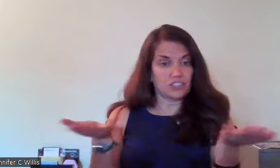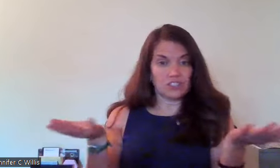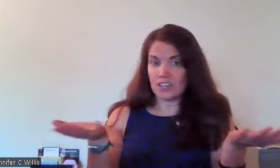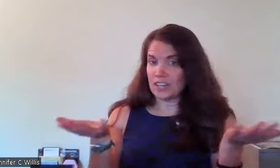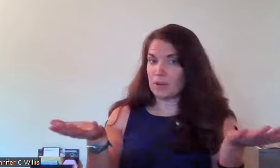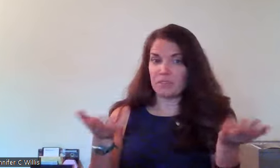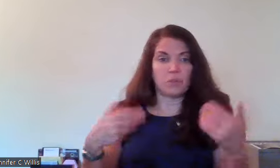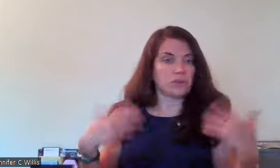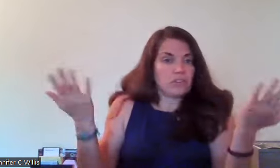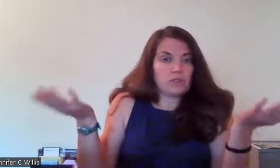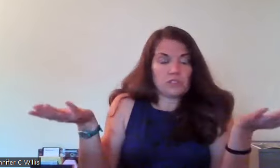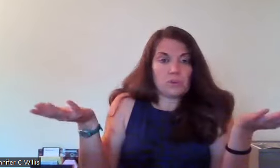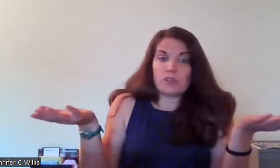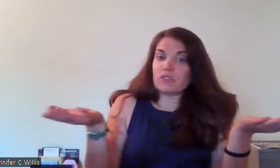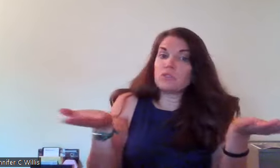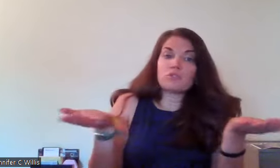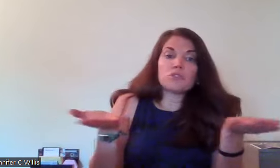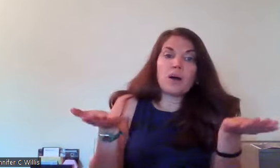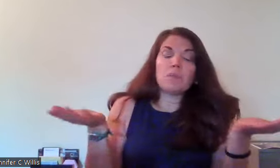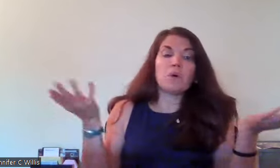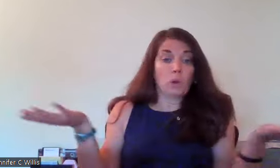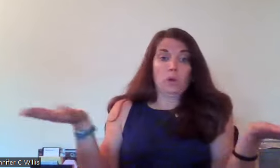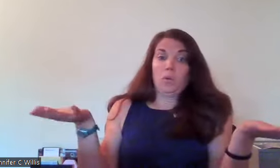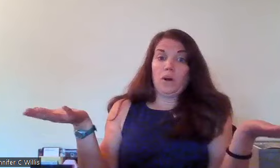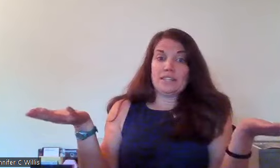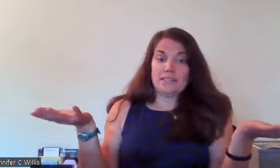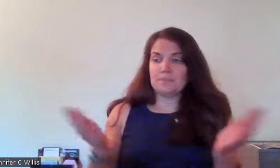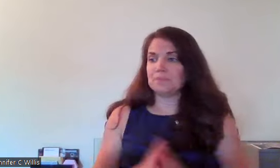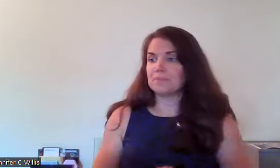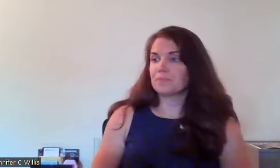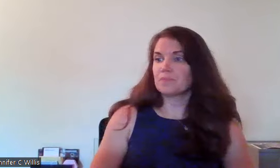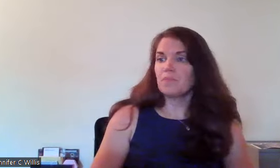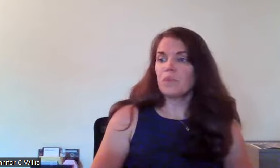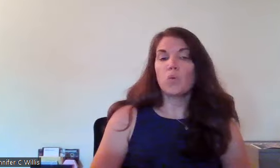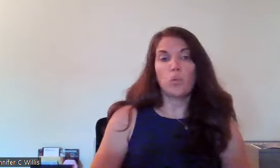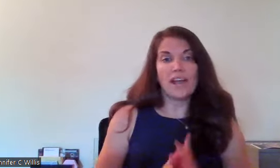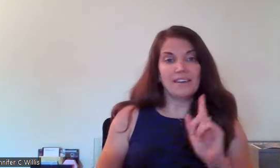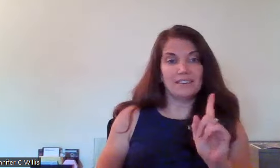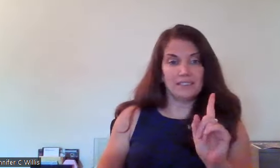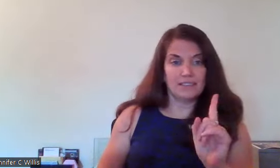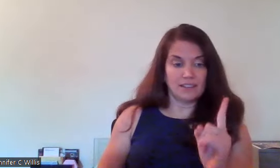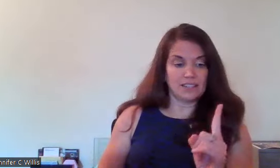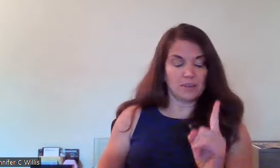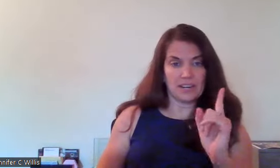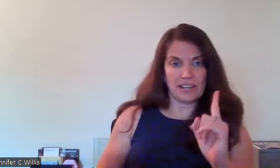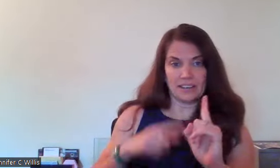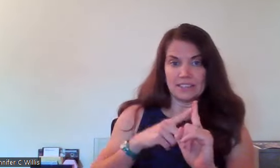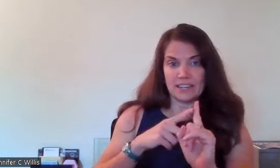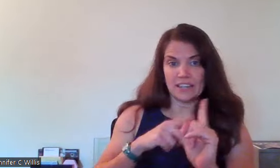Just shaking it back and forth. Usually maybe your shoulders are up. What? When? Non-dominant hand has an index